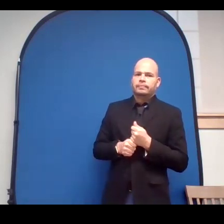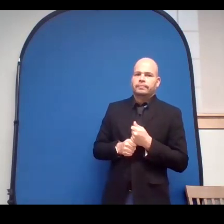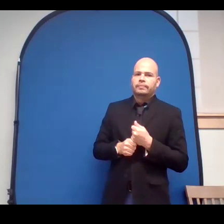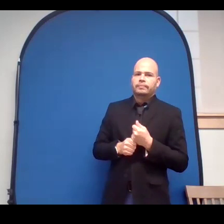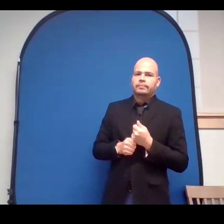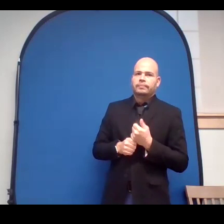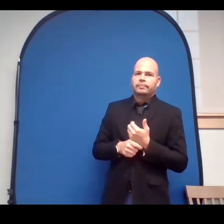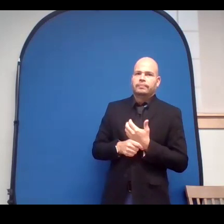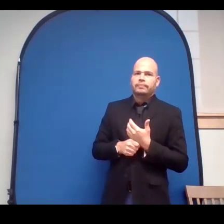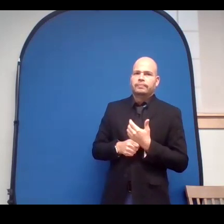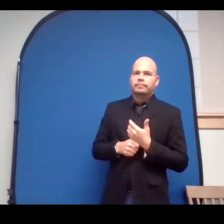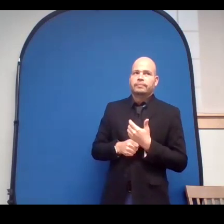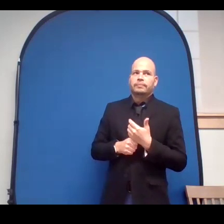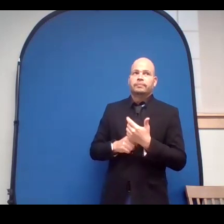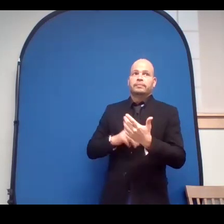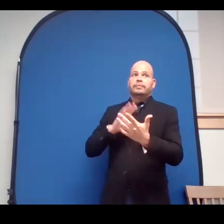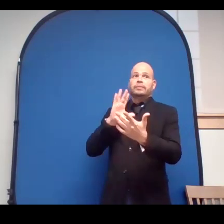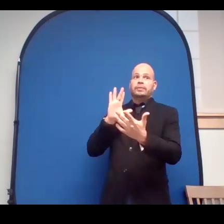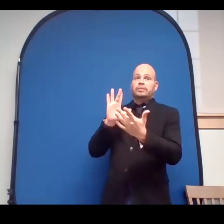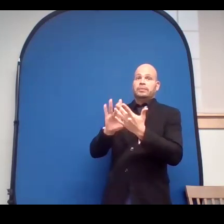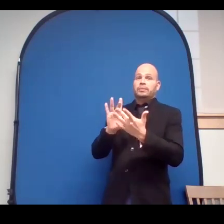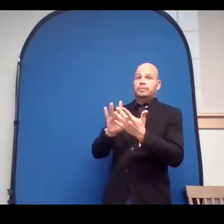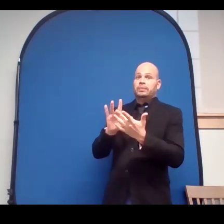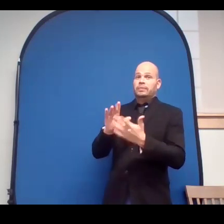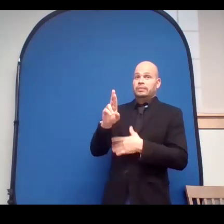Contact was never made with Card.